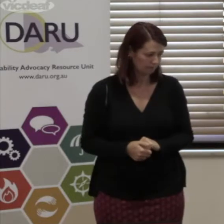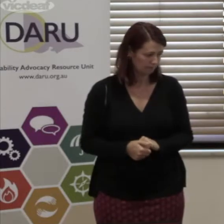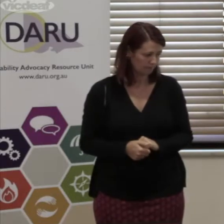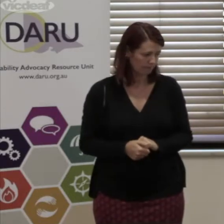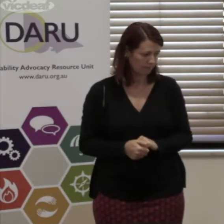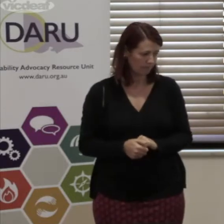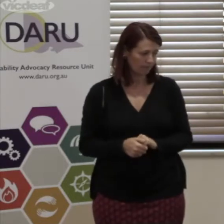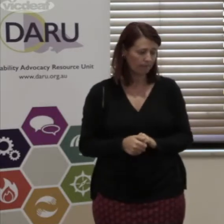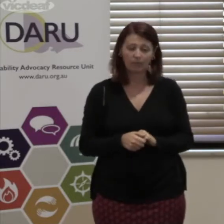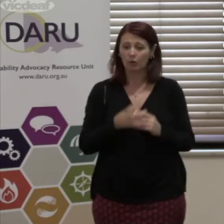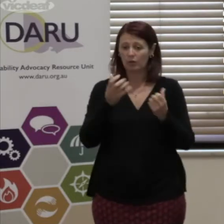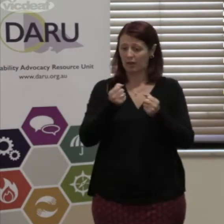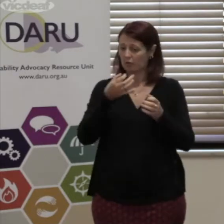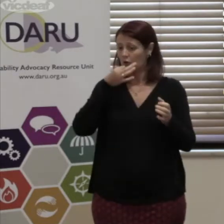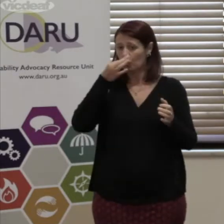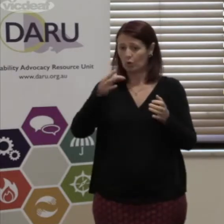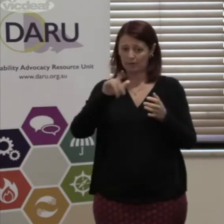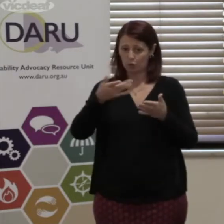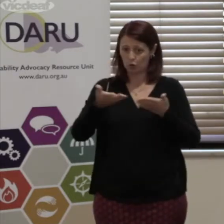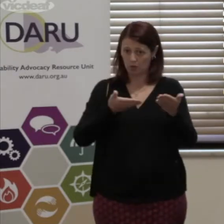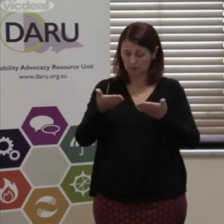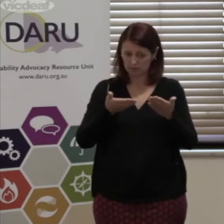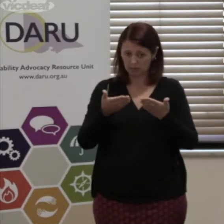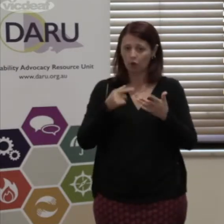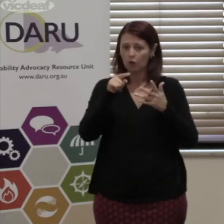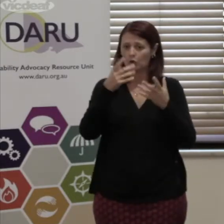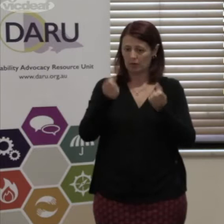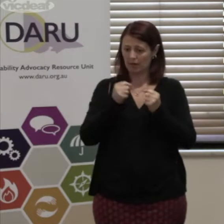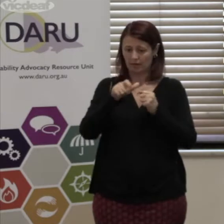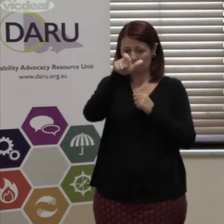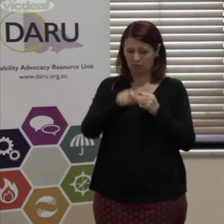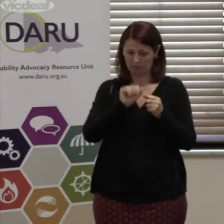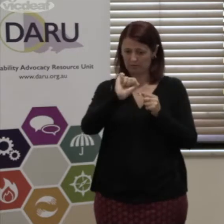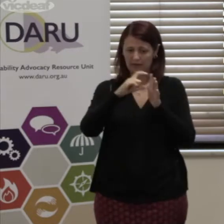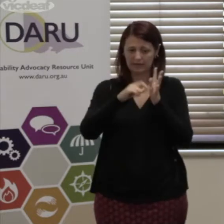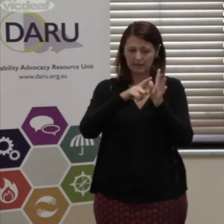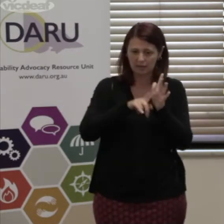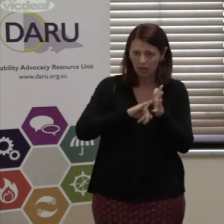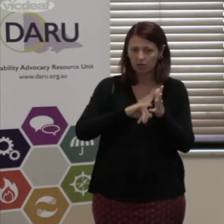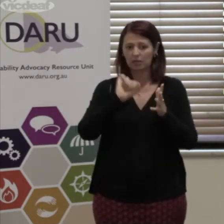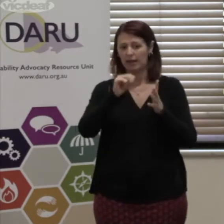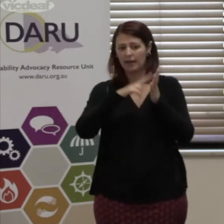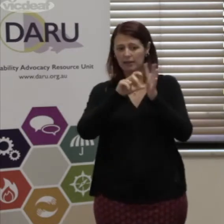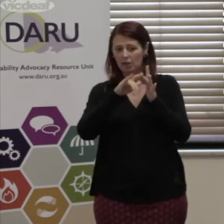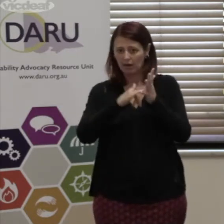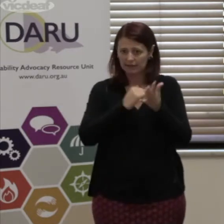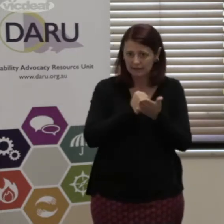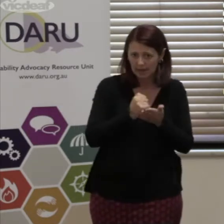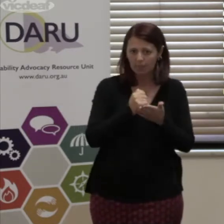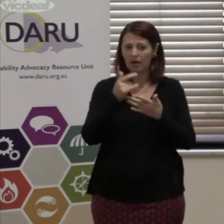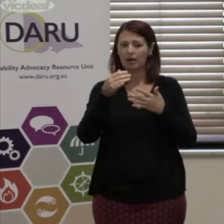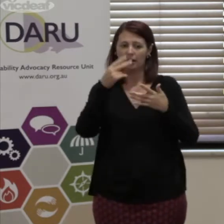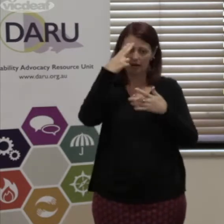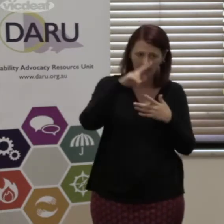You get a request for service. So when you get the request for service, you get the participant's detail, the name, the NDIS number, plan start